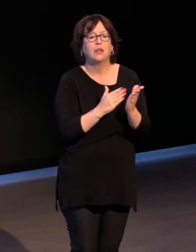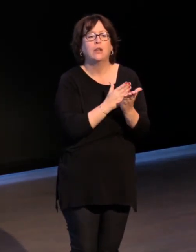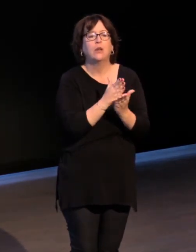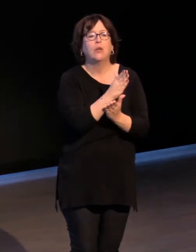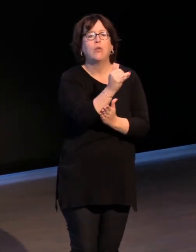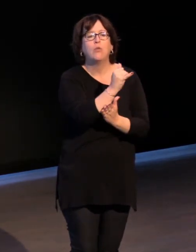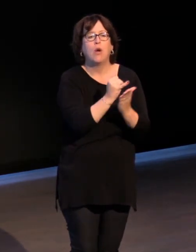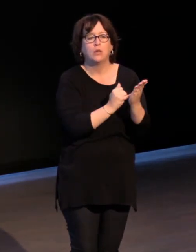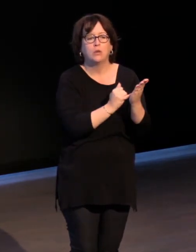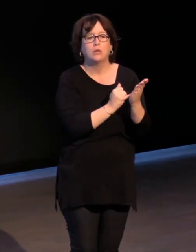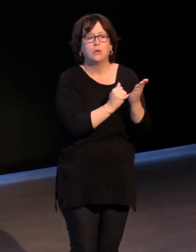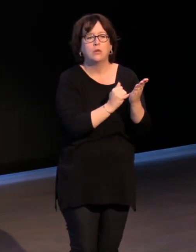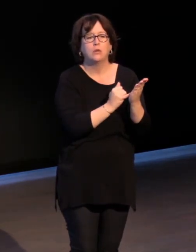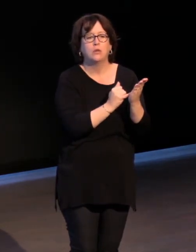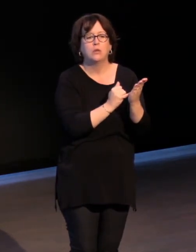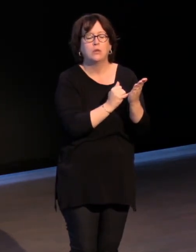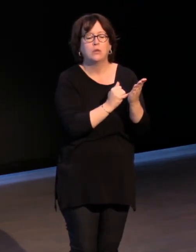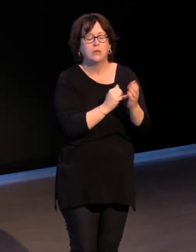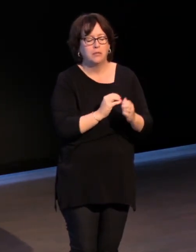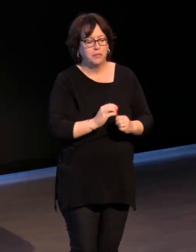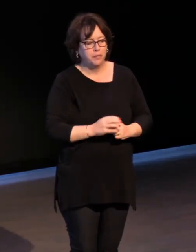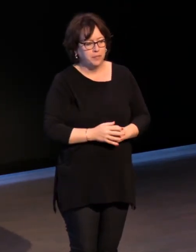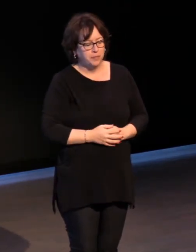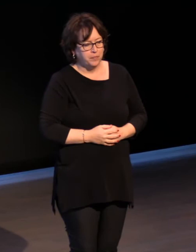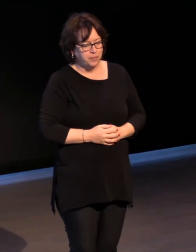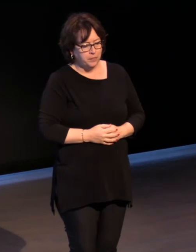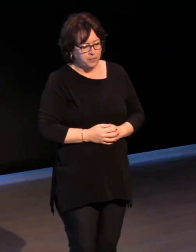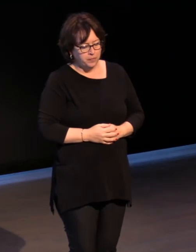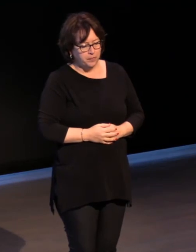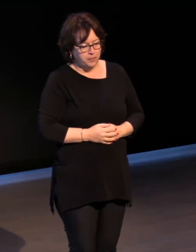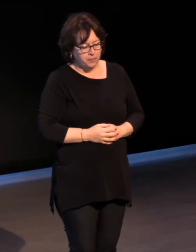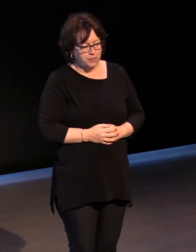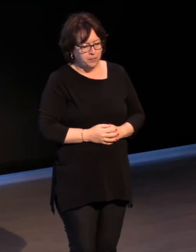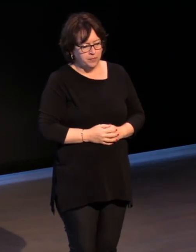The club included all ethnic groups,